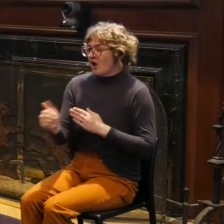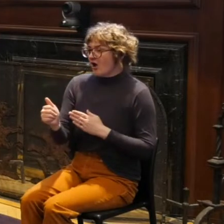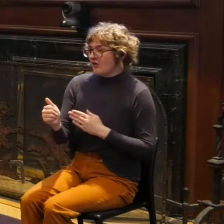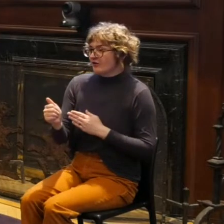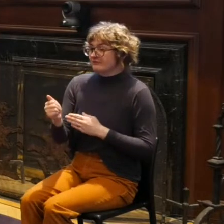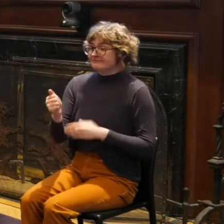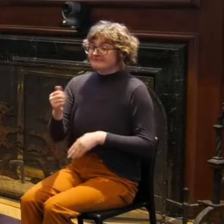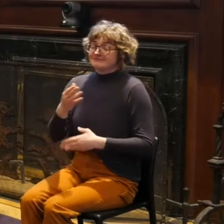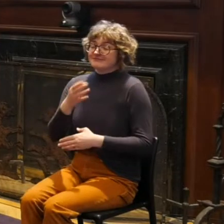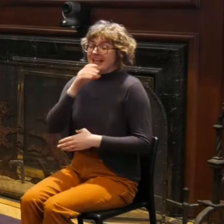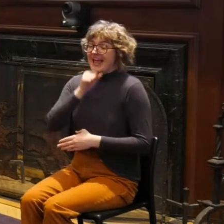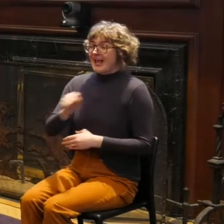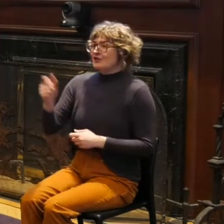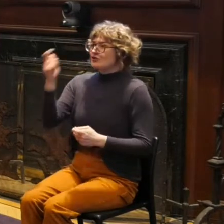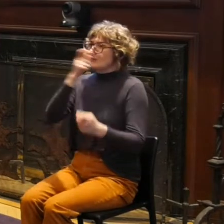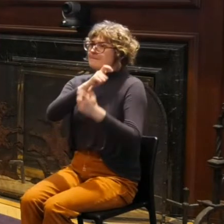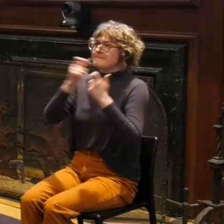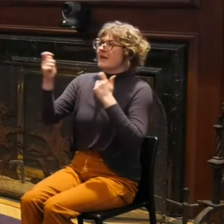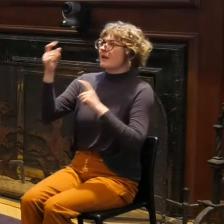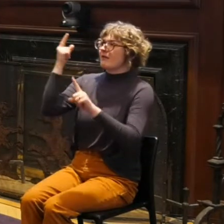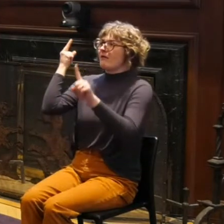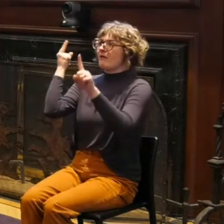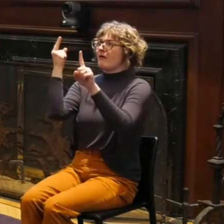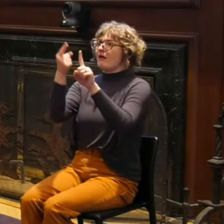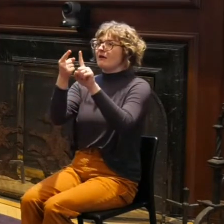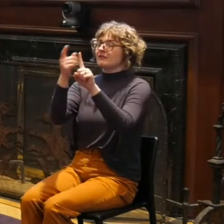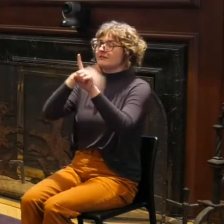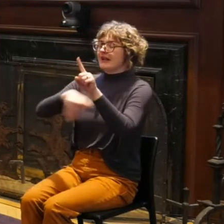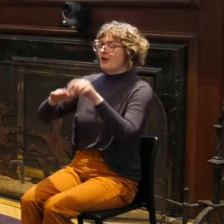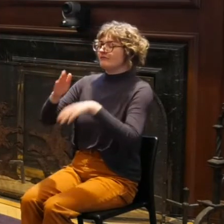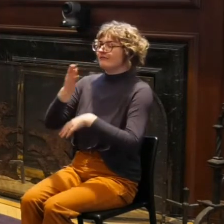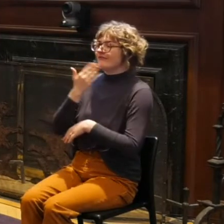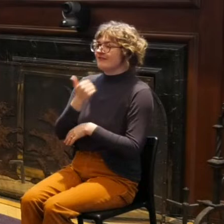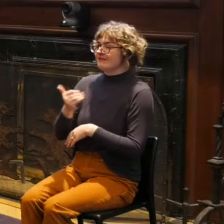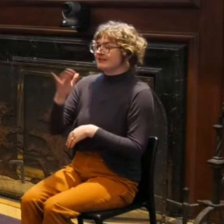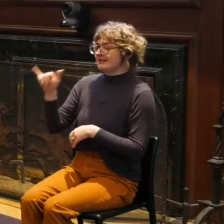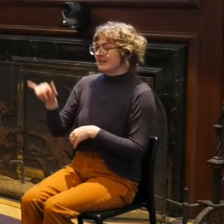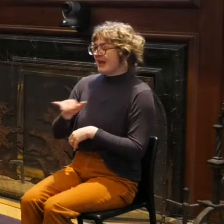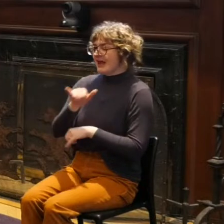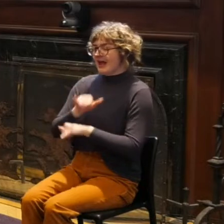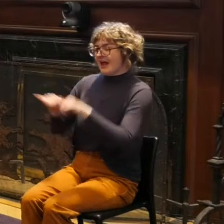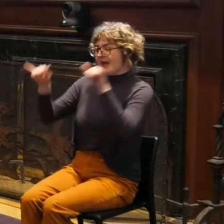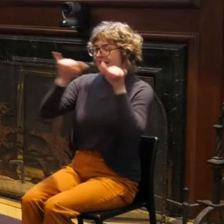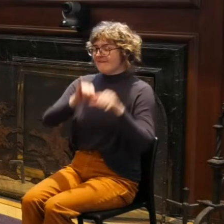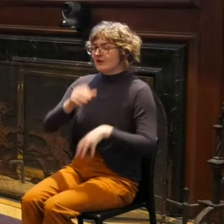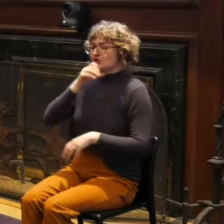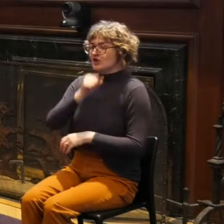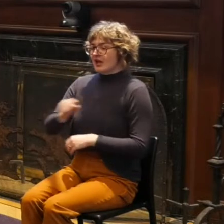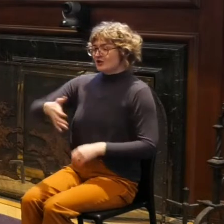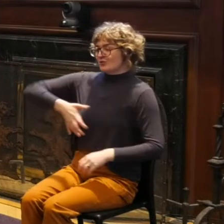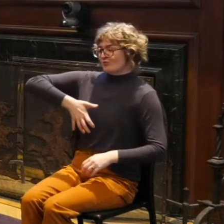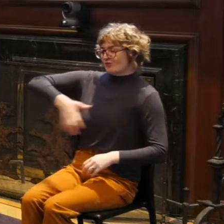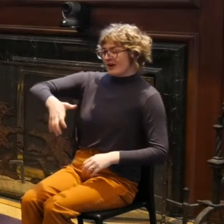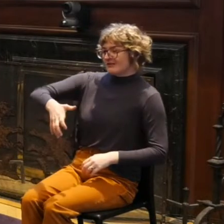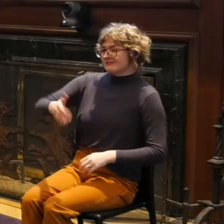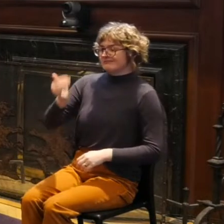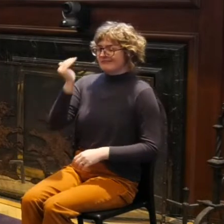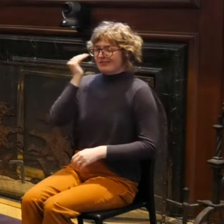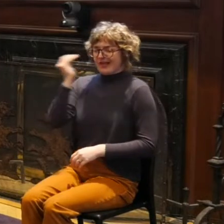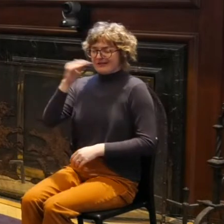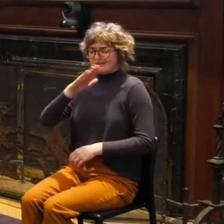but now it seems 15 is the average age of pregnancies. Having them thoughts like they could never be.